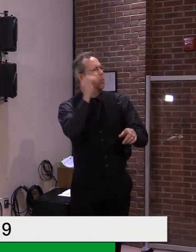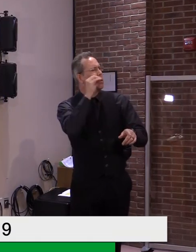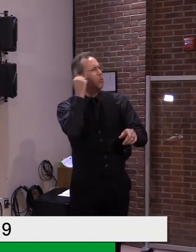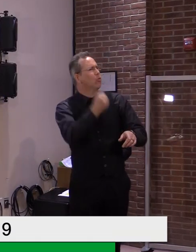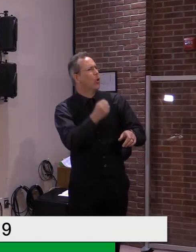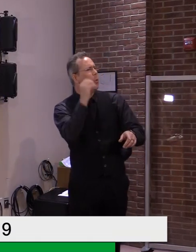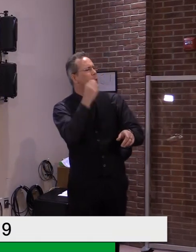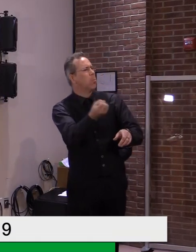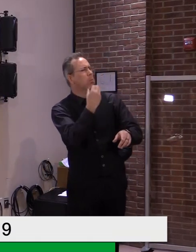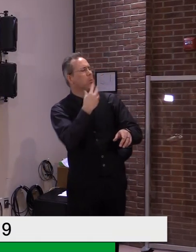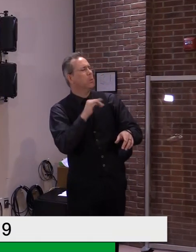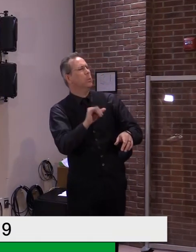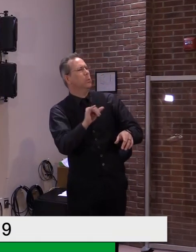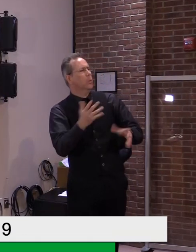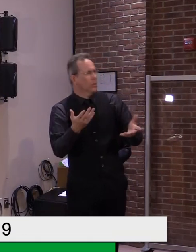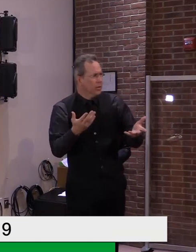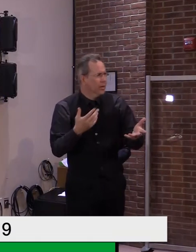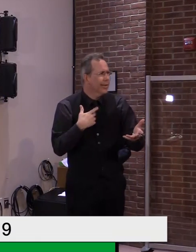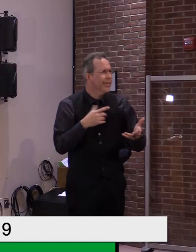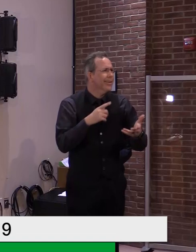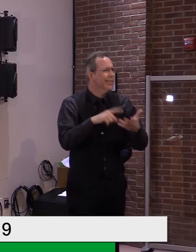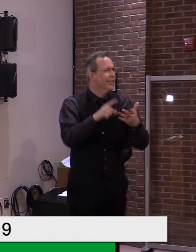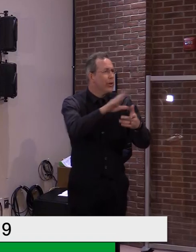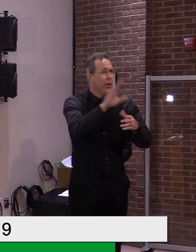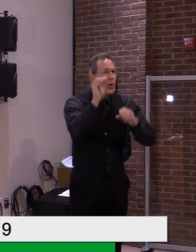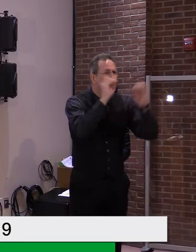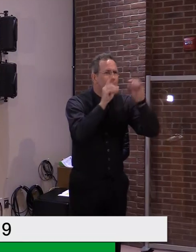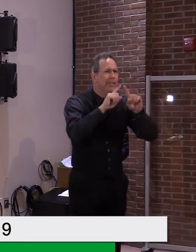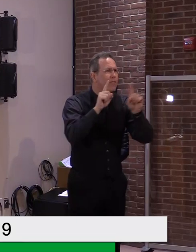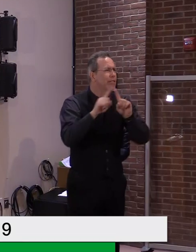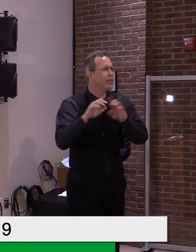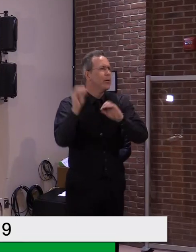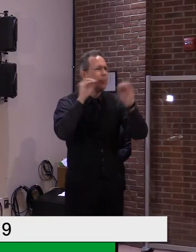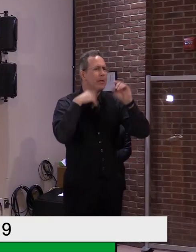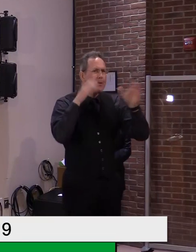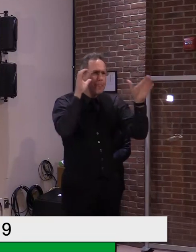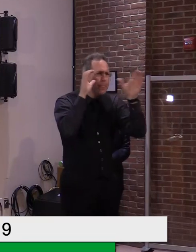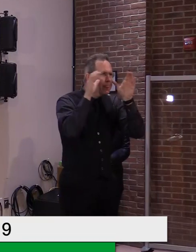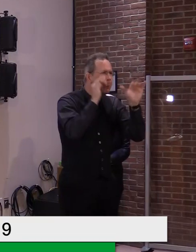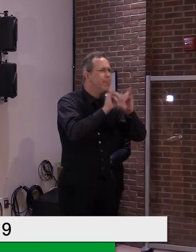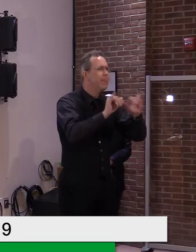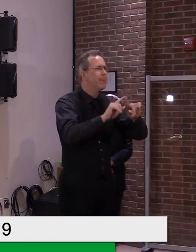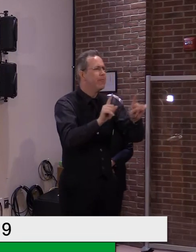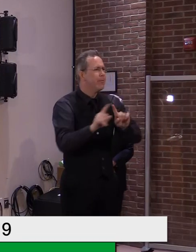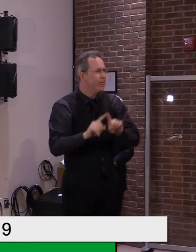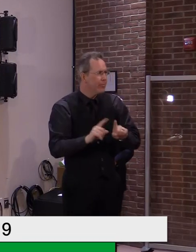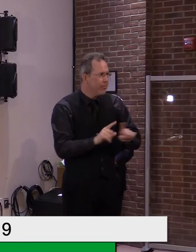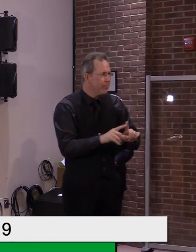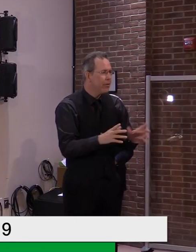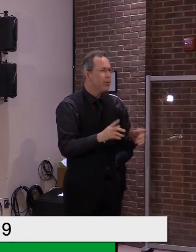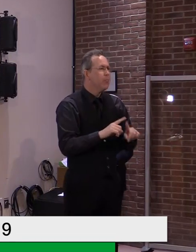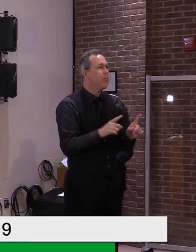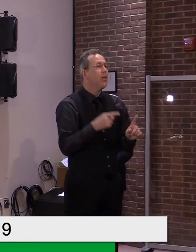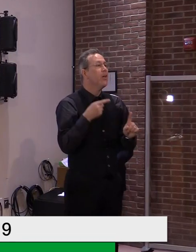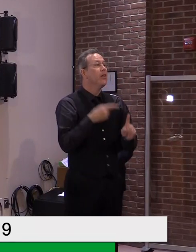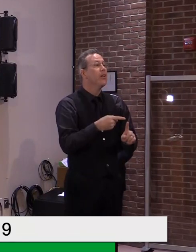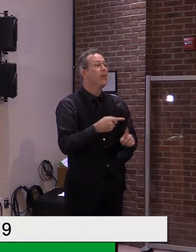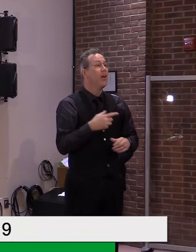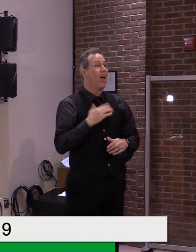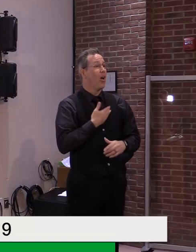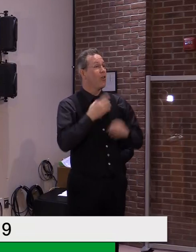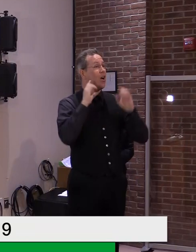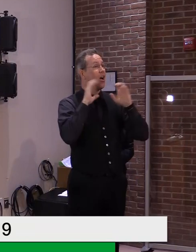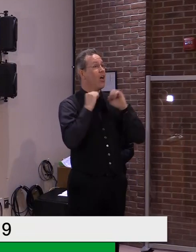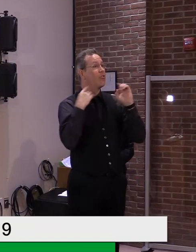different, and so that generates other opinions about what's being done or not being done. But there's certainly no state